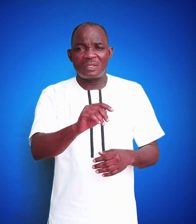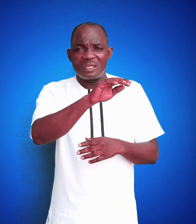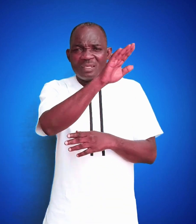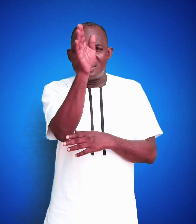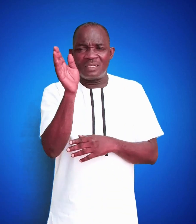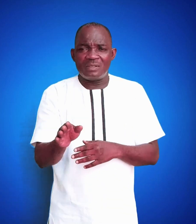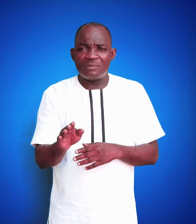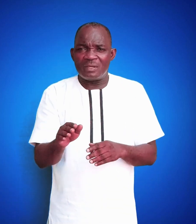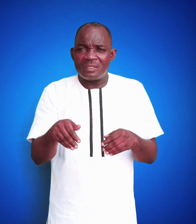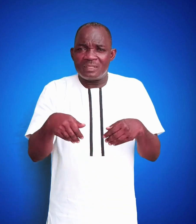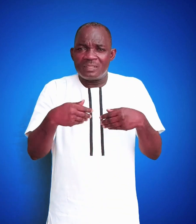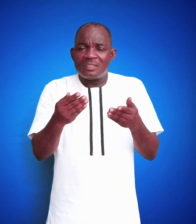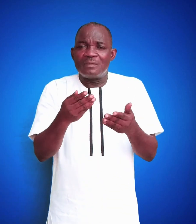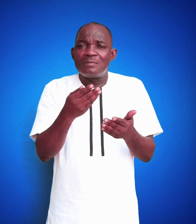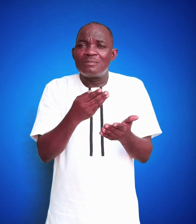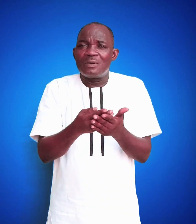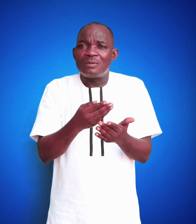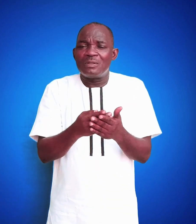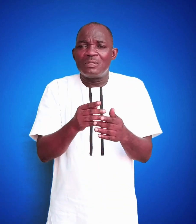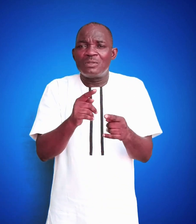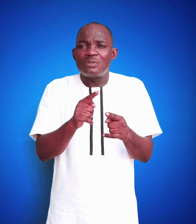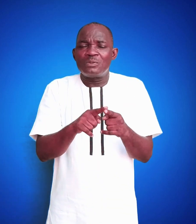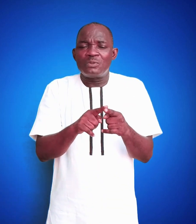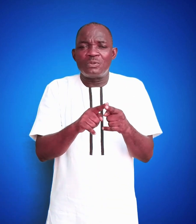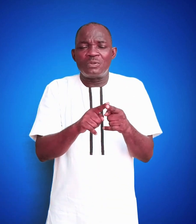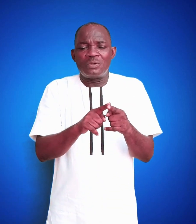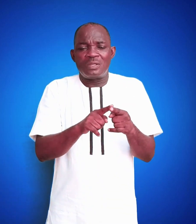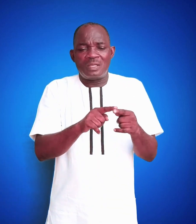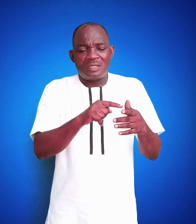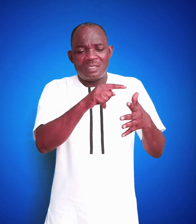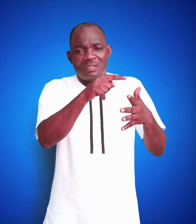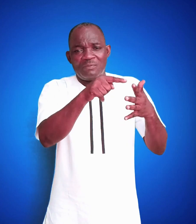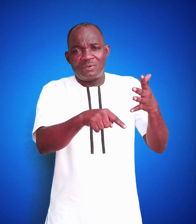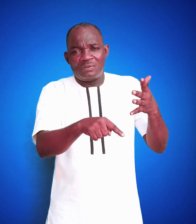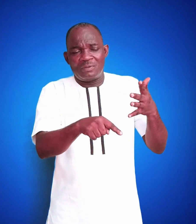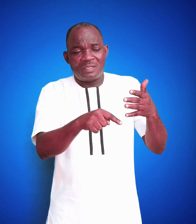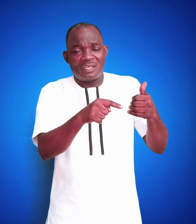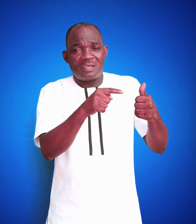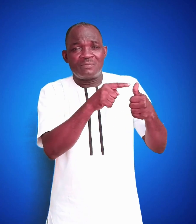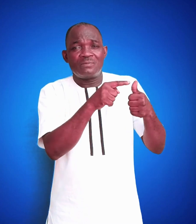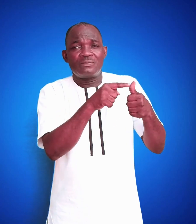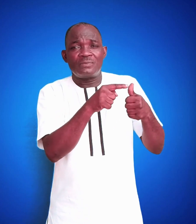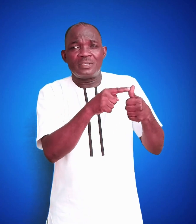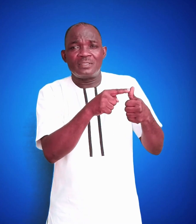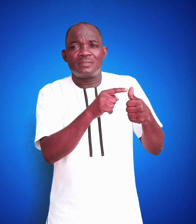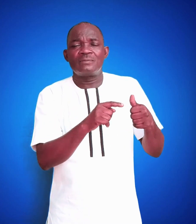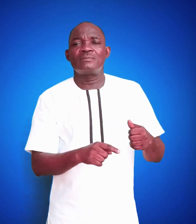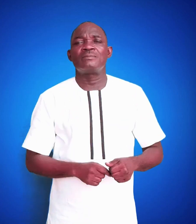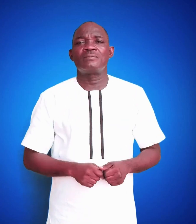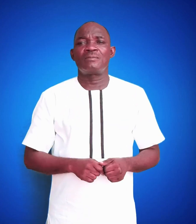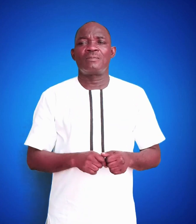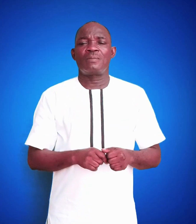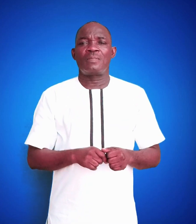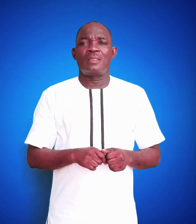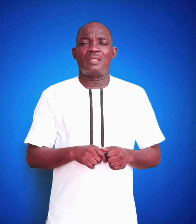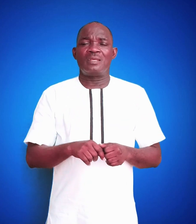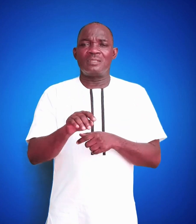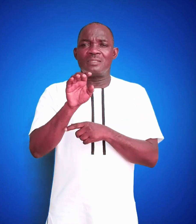Never give money to the following. 1. A